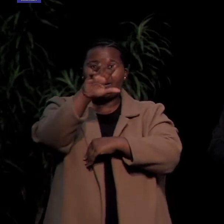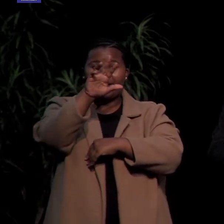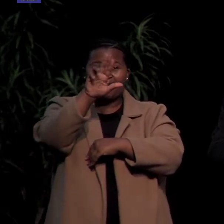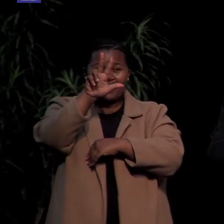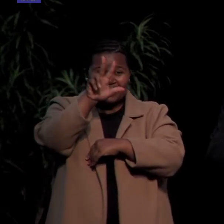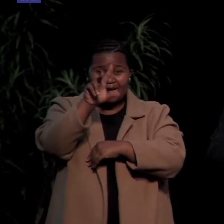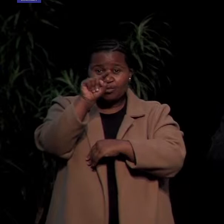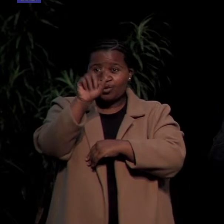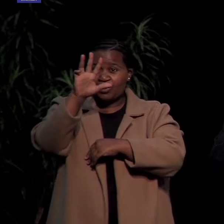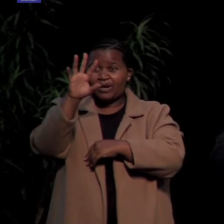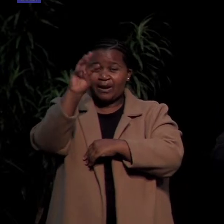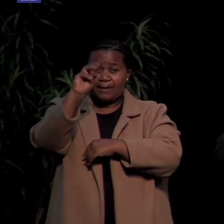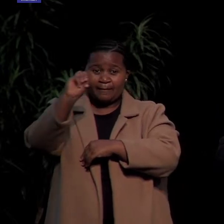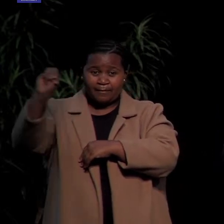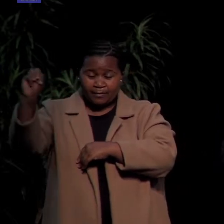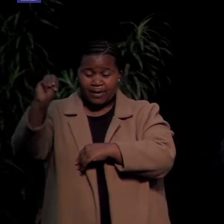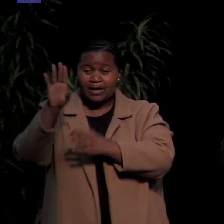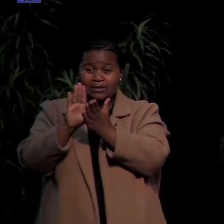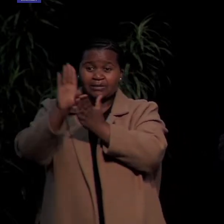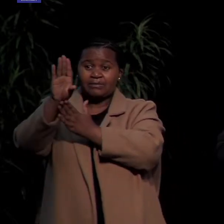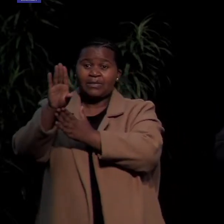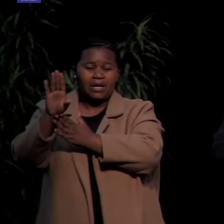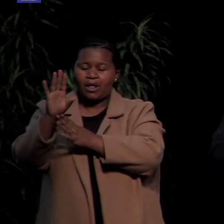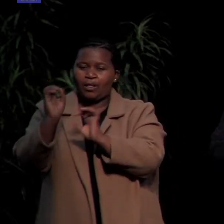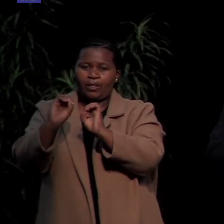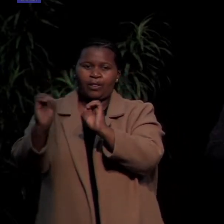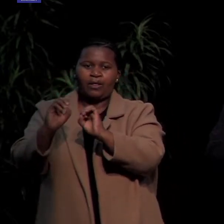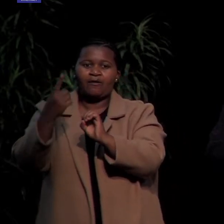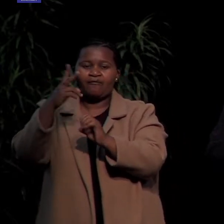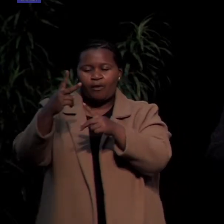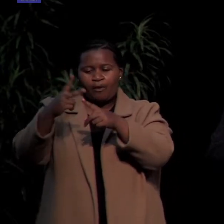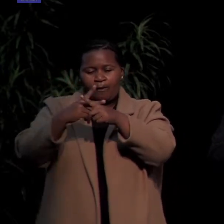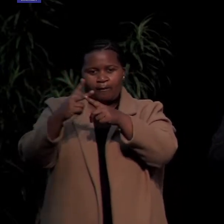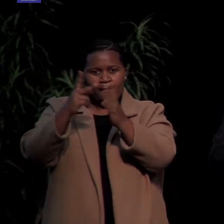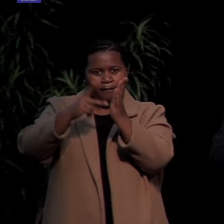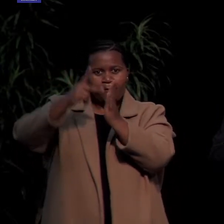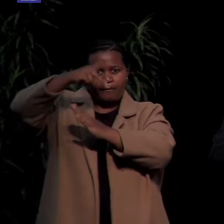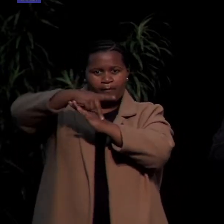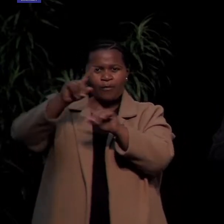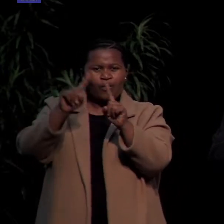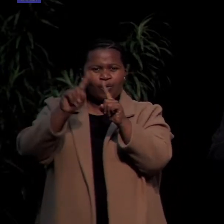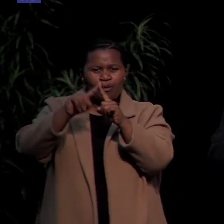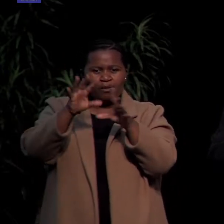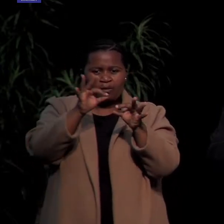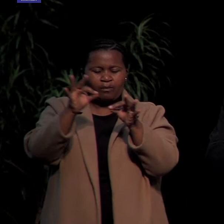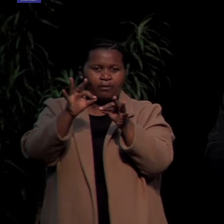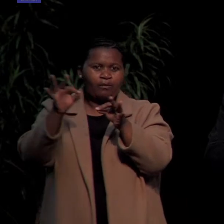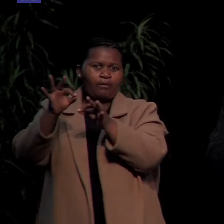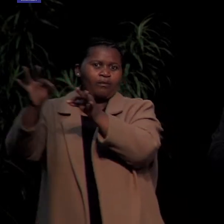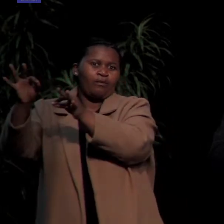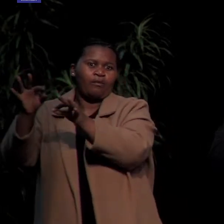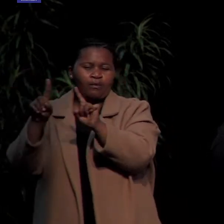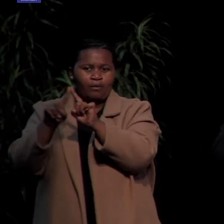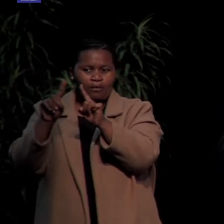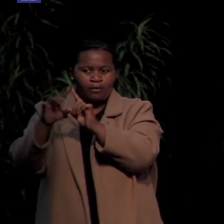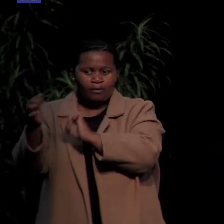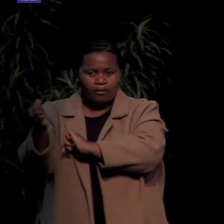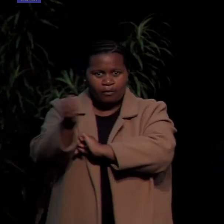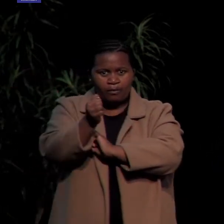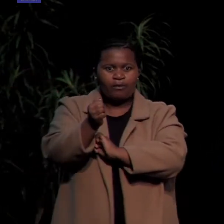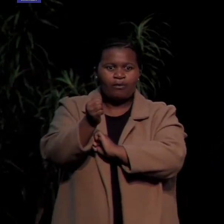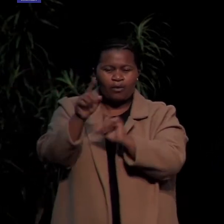million was not spent on the program and project preparation support grant due to delays in appointing the